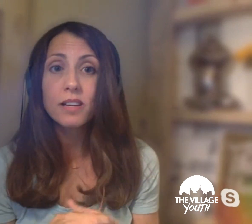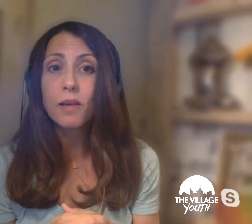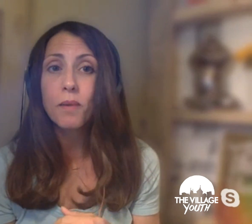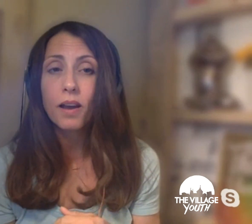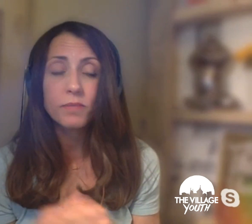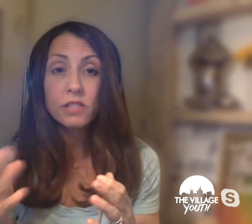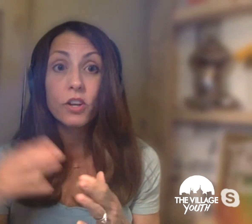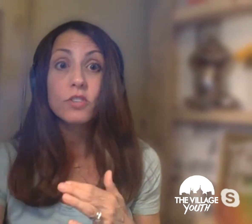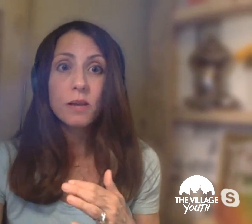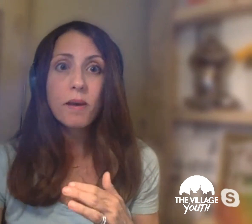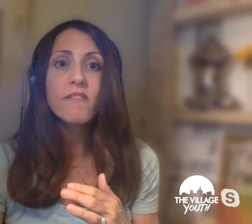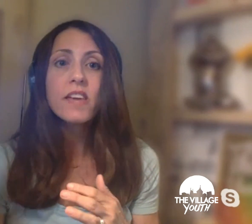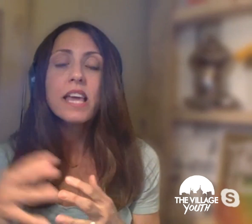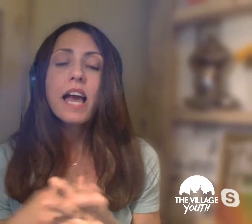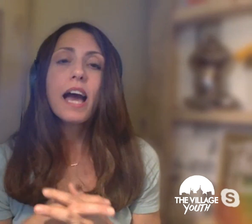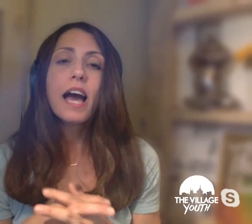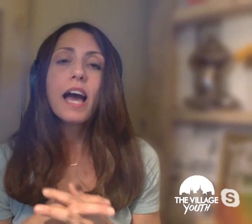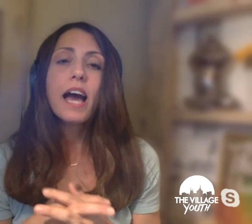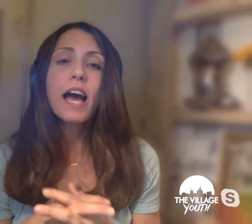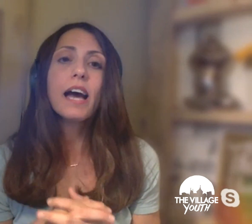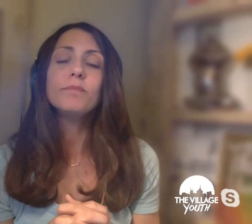figures and 6 figures and above.